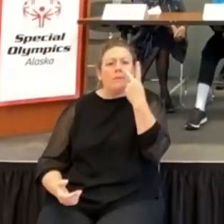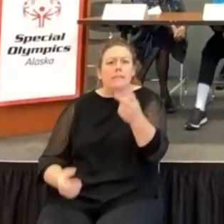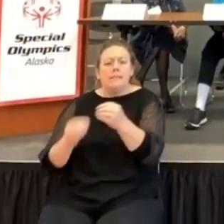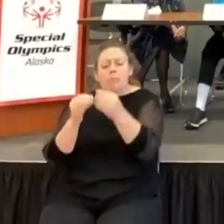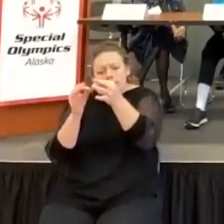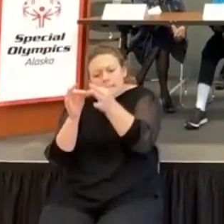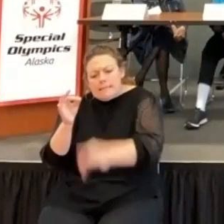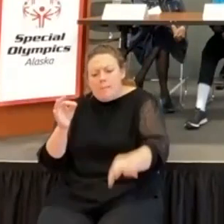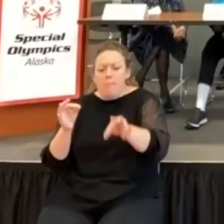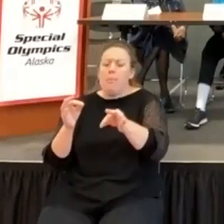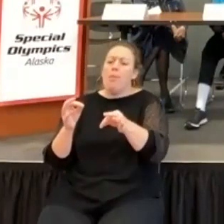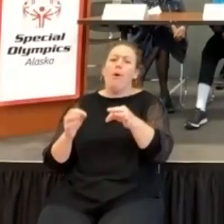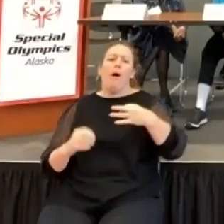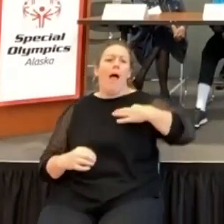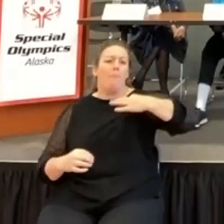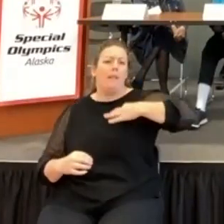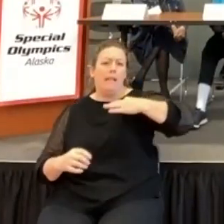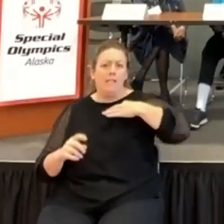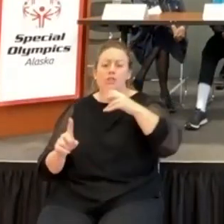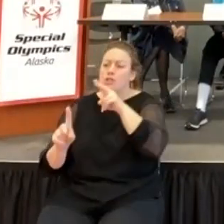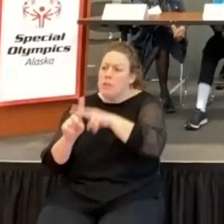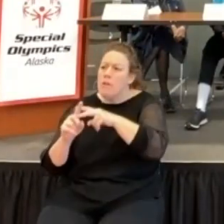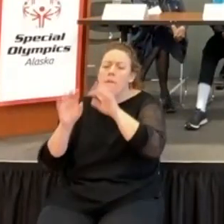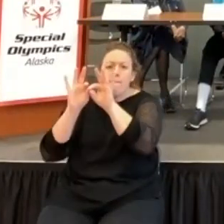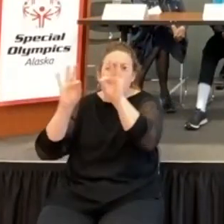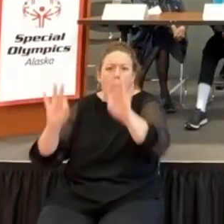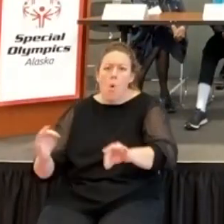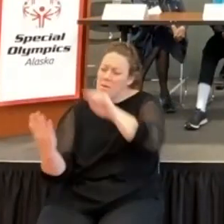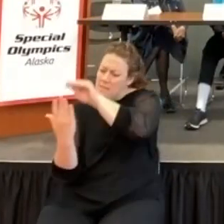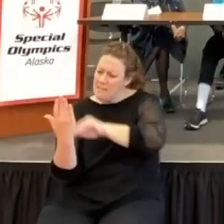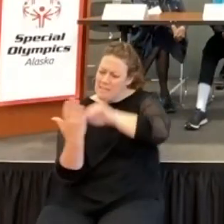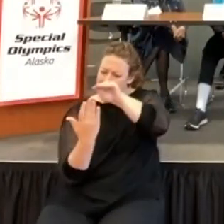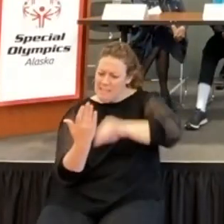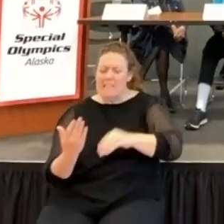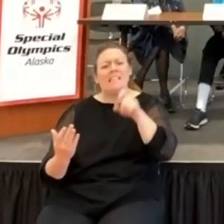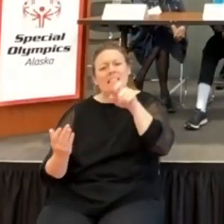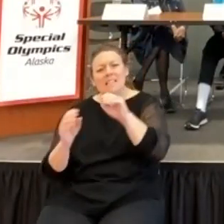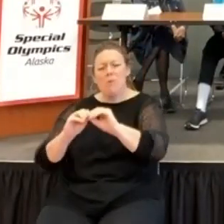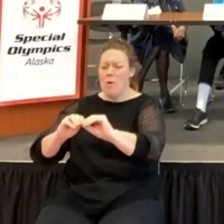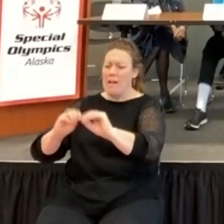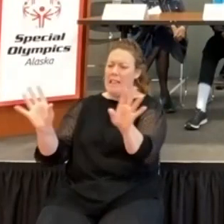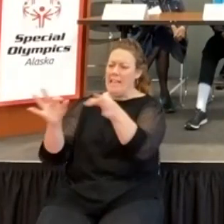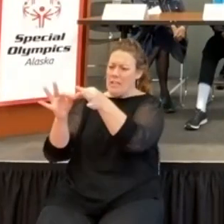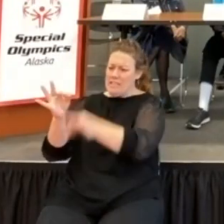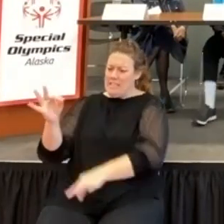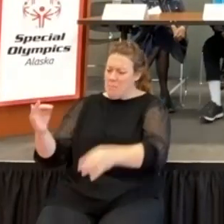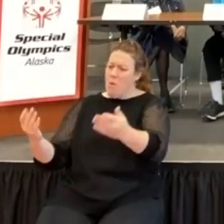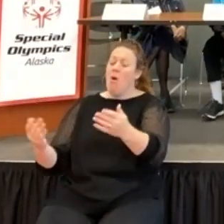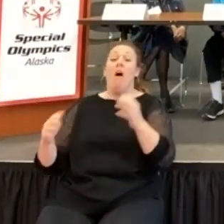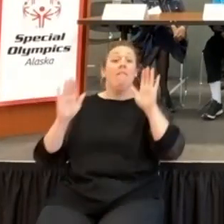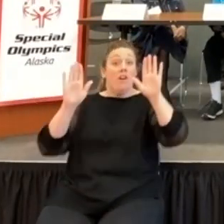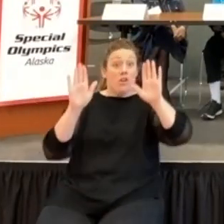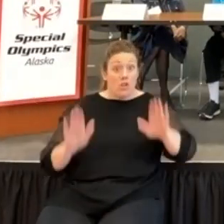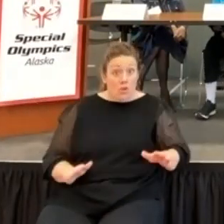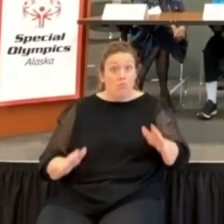simplified application forms for people who need assistance programs. We do have some wonderful assistance programs, the Extra